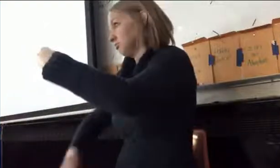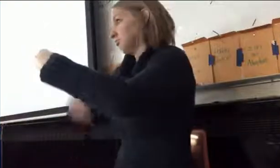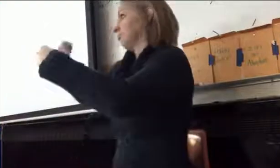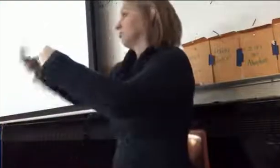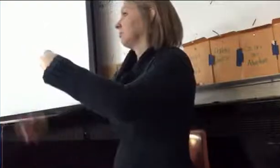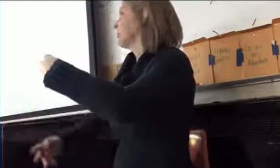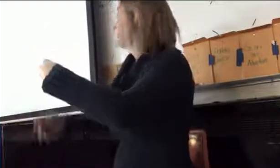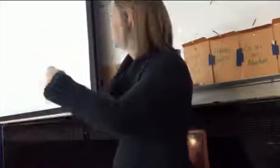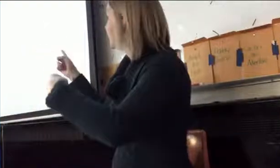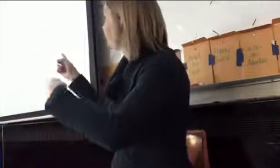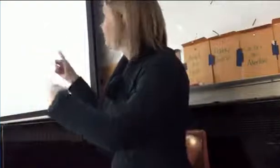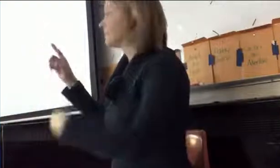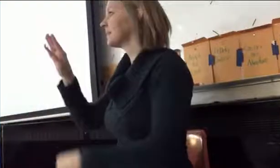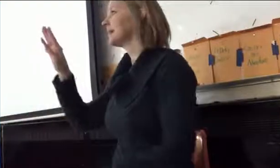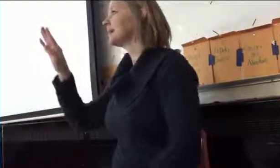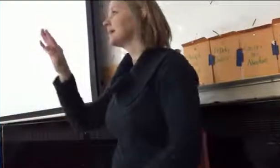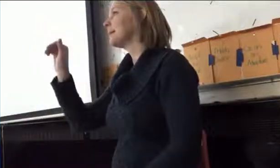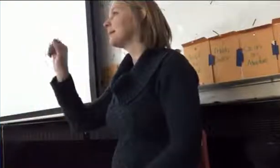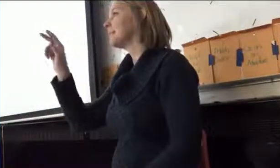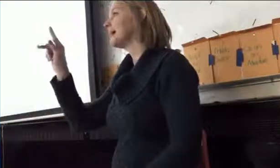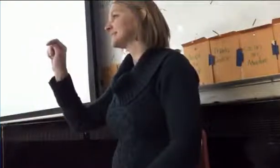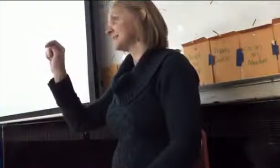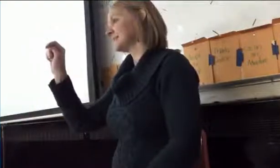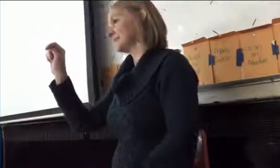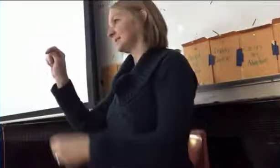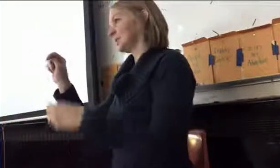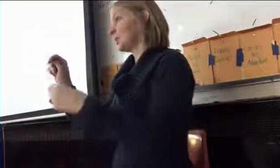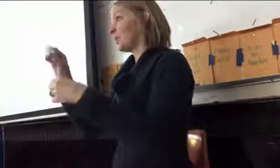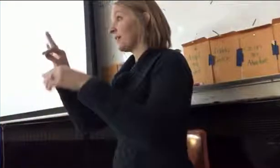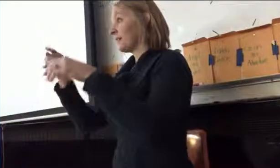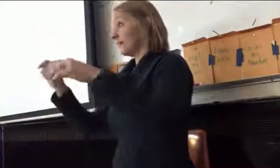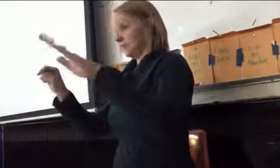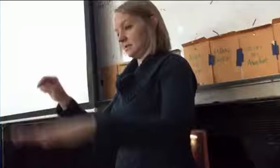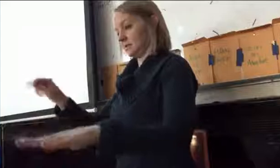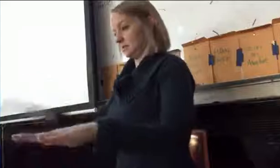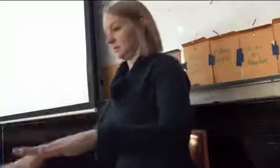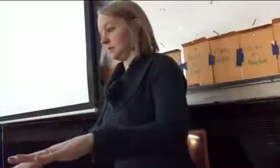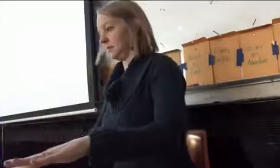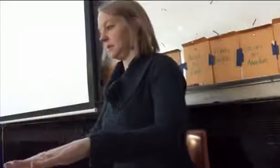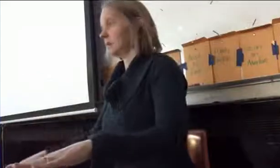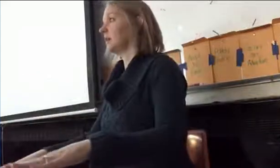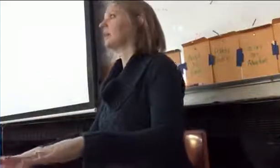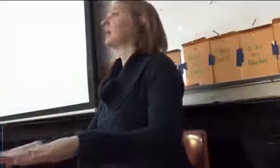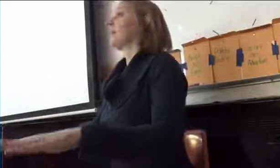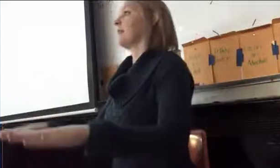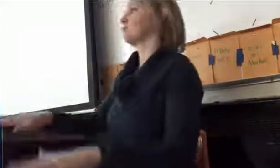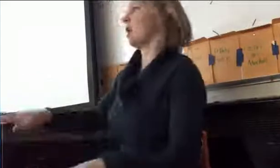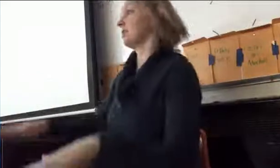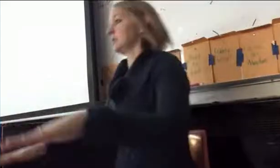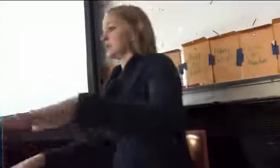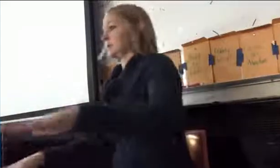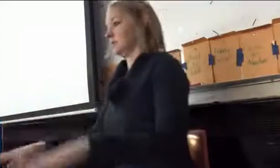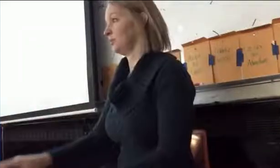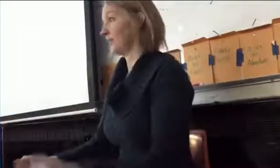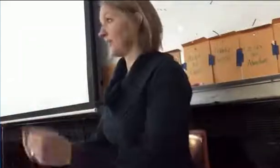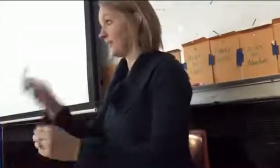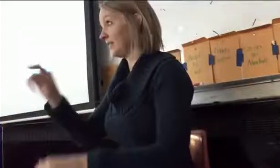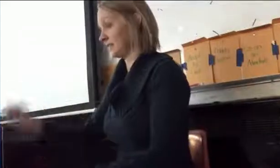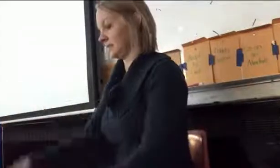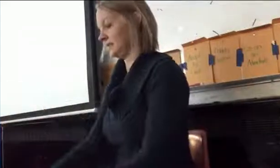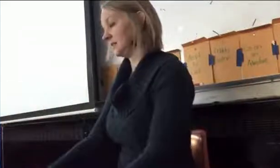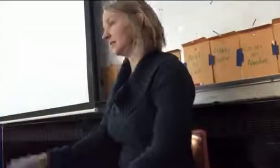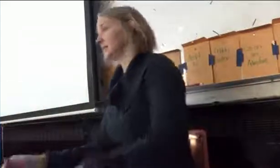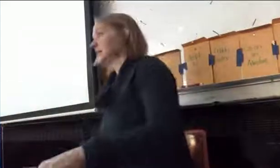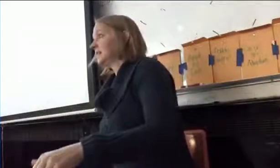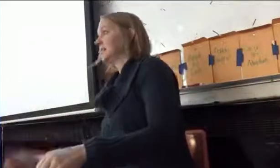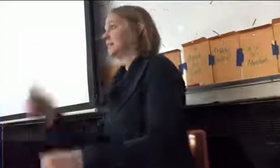you have a basket, and basically what this basket does is they put their feet on each side, and basically they rock it back and forth with their feet like this. And every